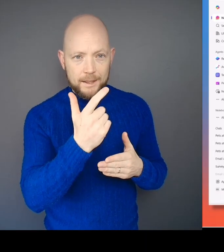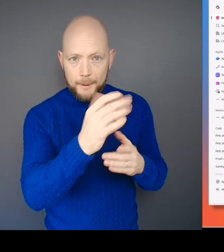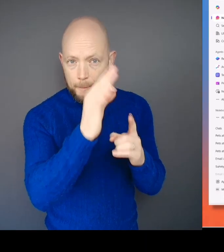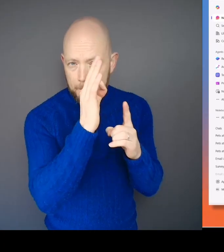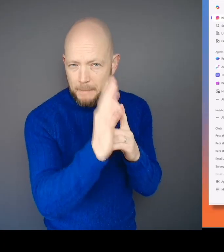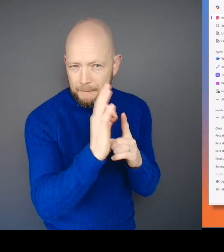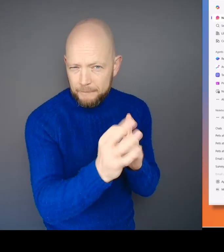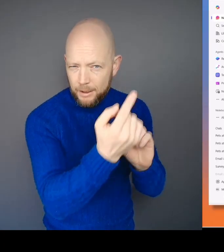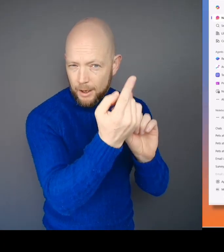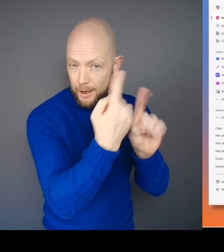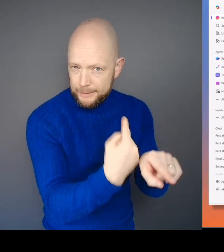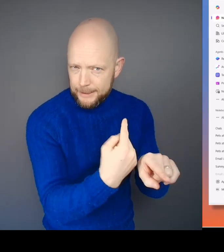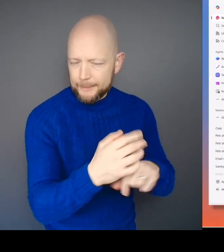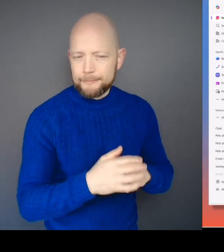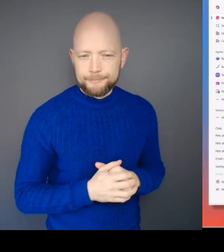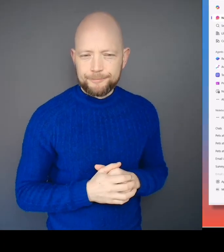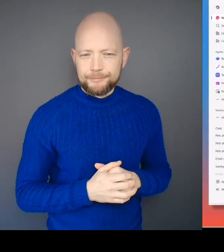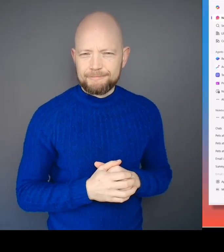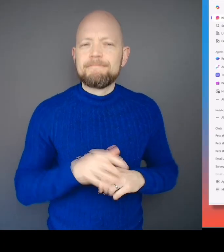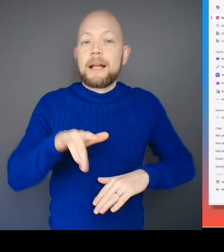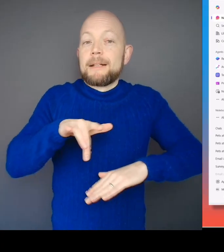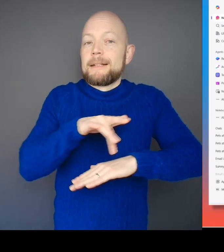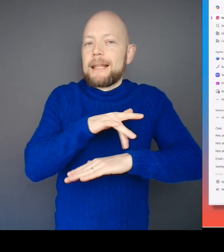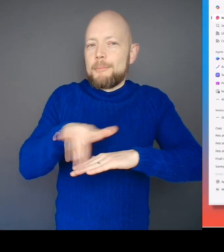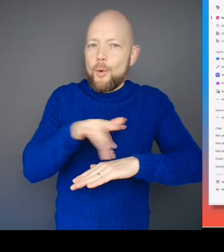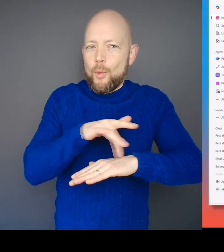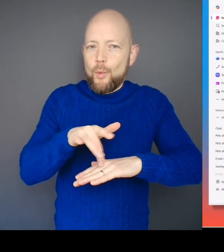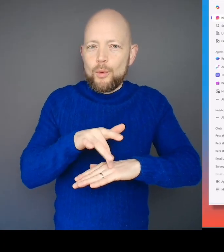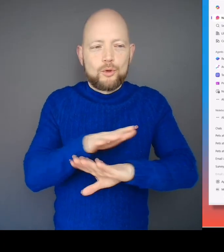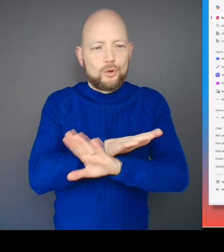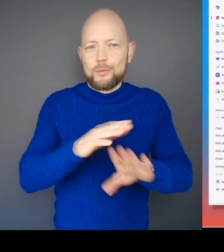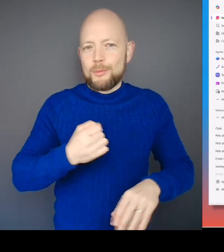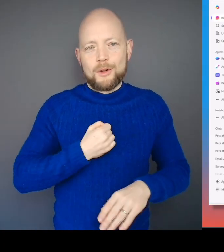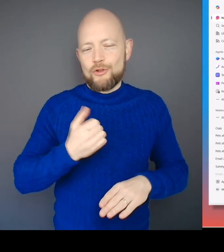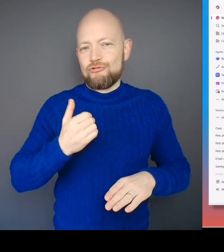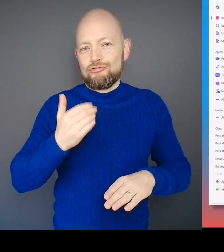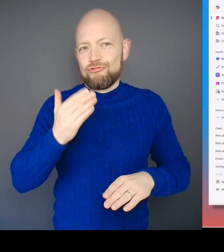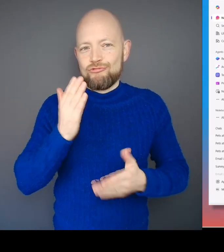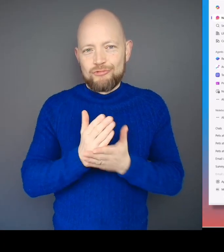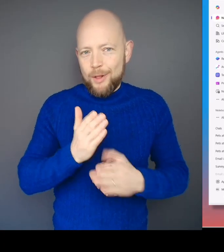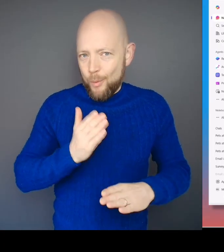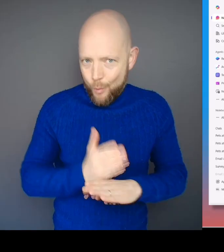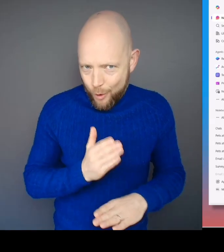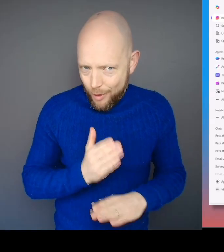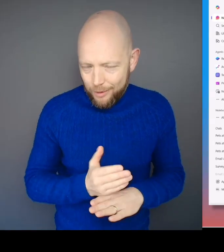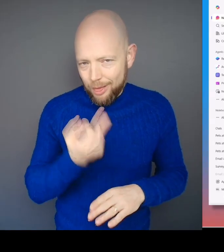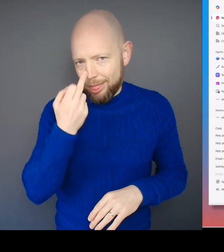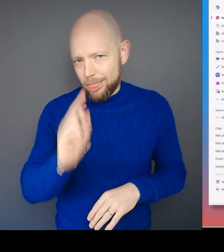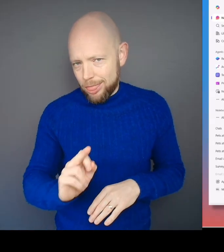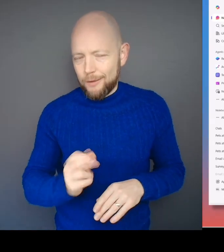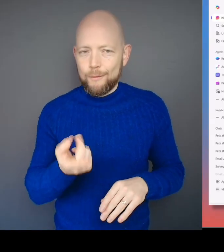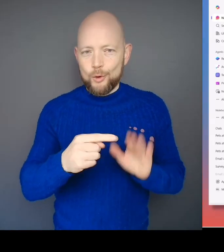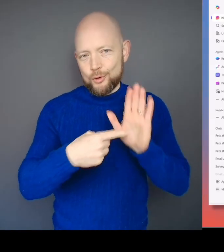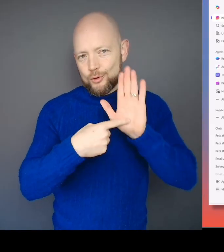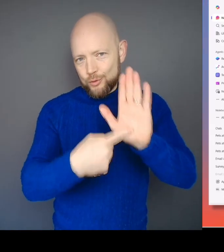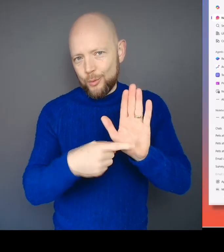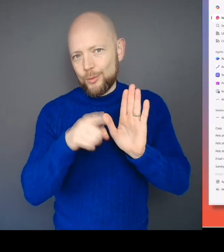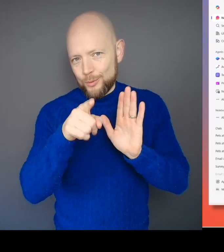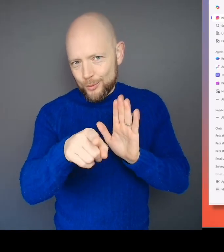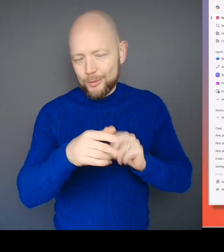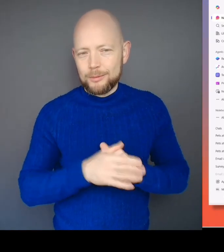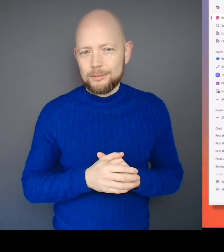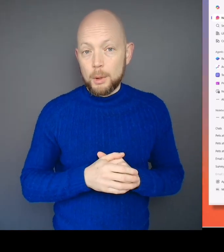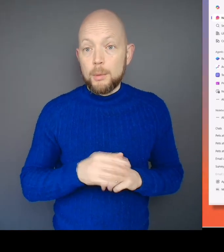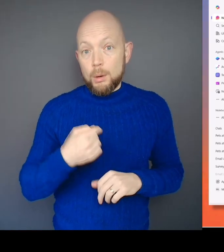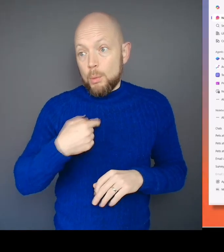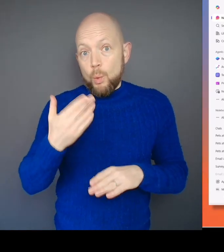more specific. This is a demo system. You can see I'm logged in as a fictional person called Miranda here. This is obviously not my real work, but I do use this in my work